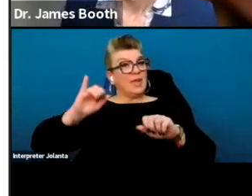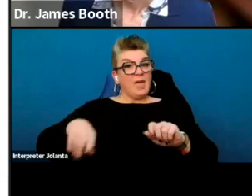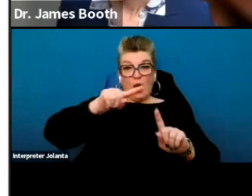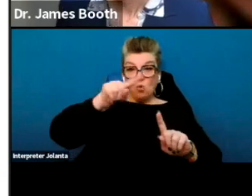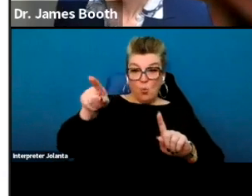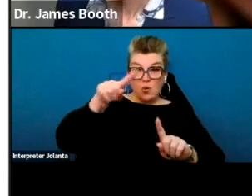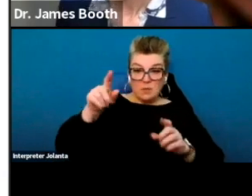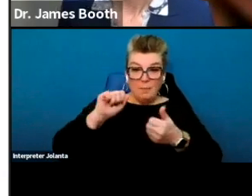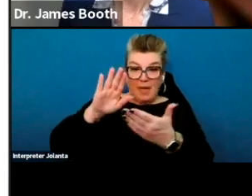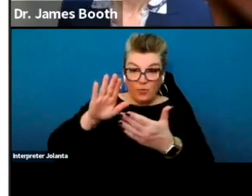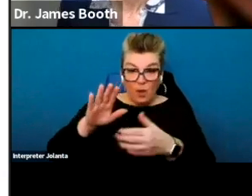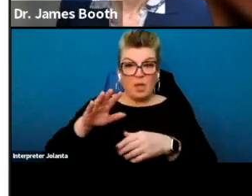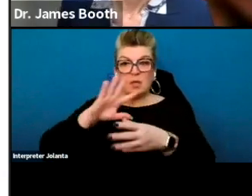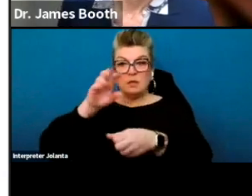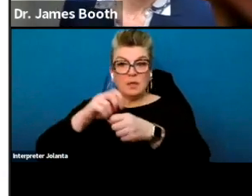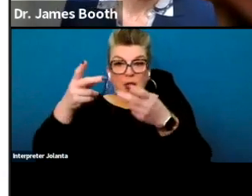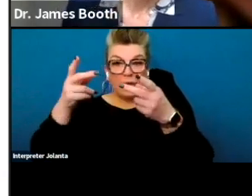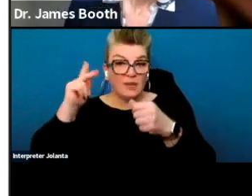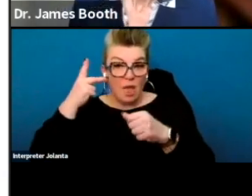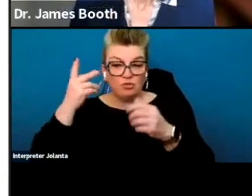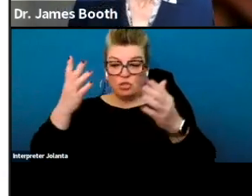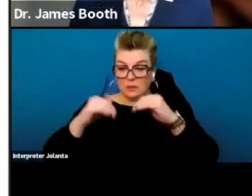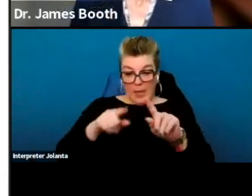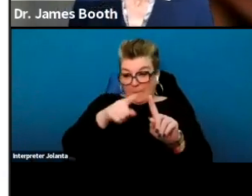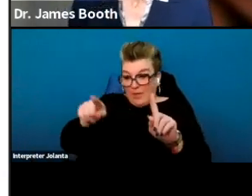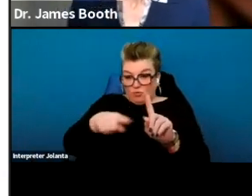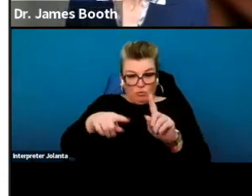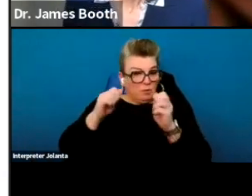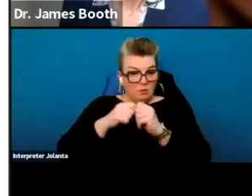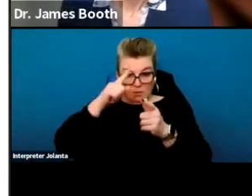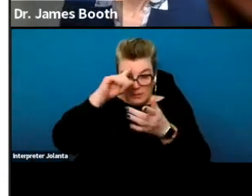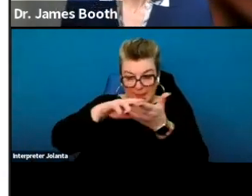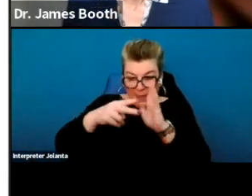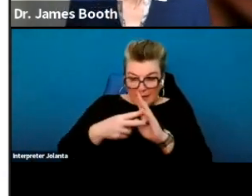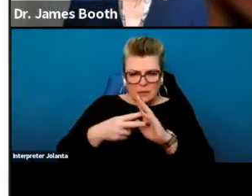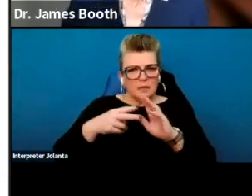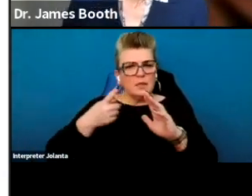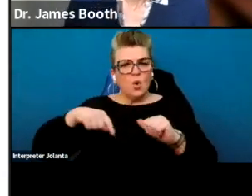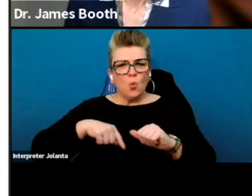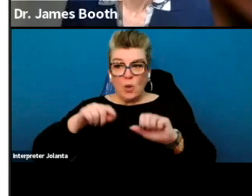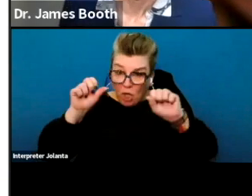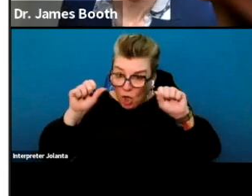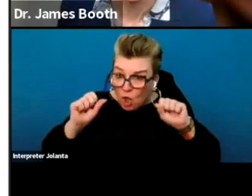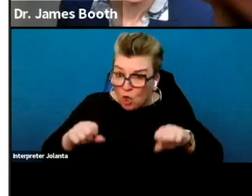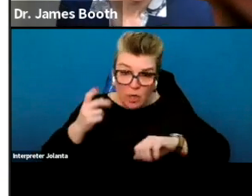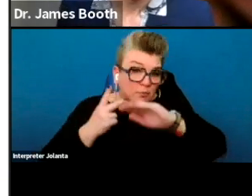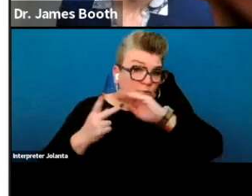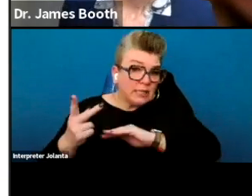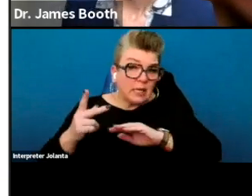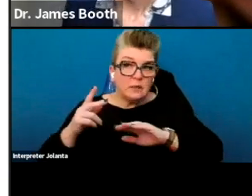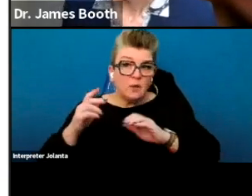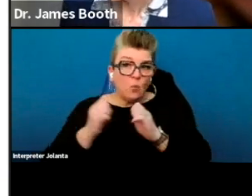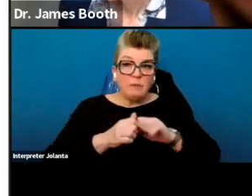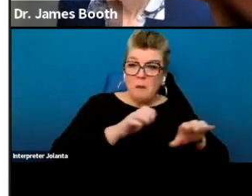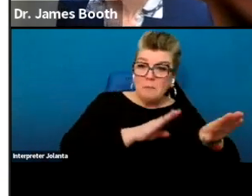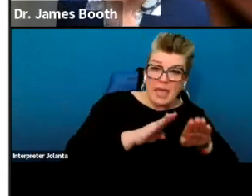phonology, the ventral pathway involved in semantics, and try to see whether we can use behavior as well as brain measures